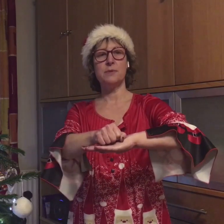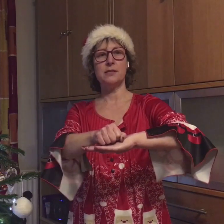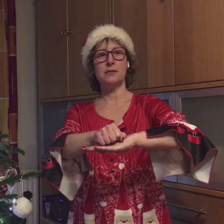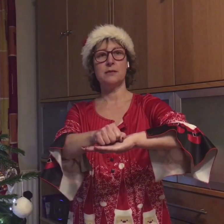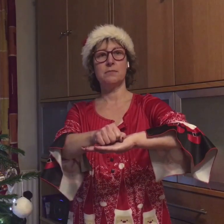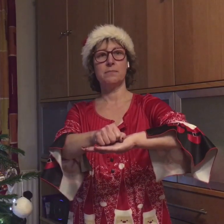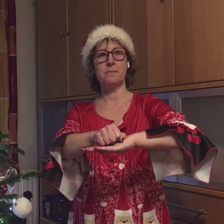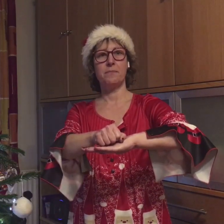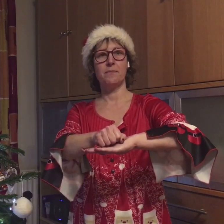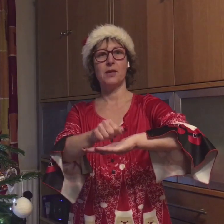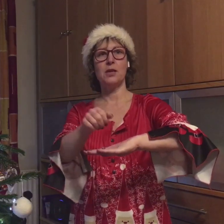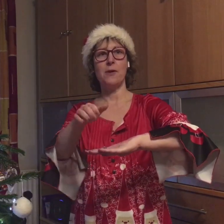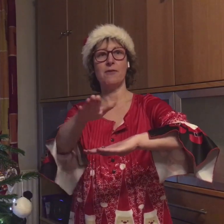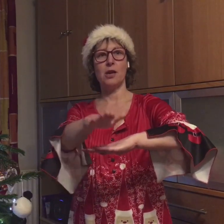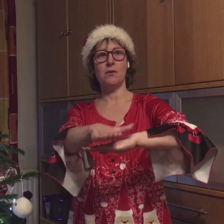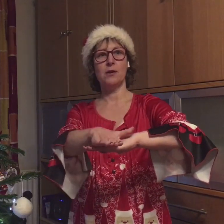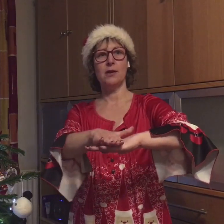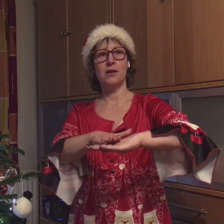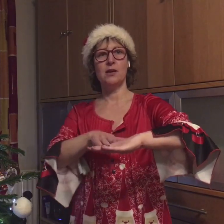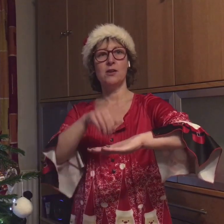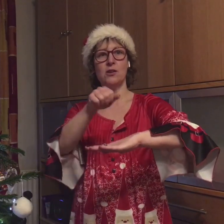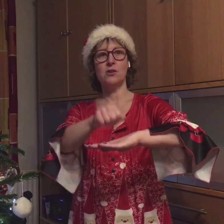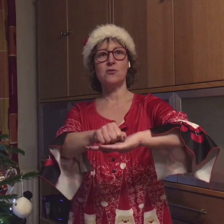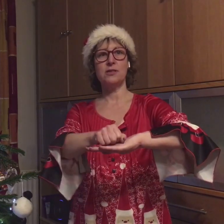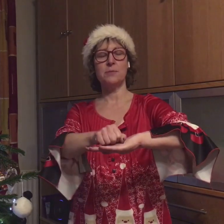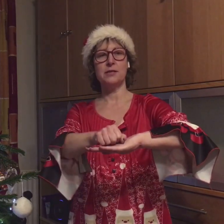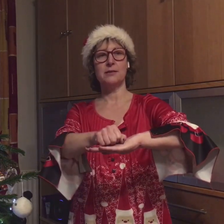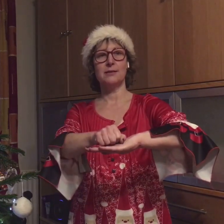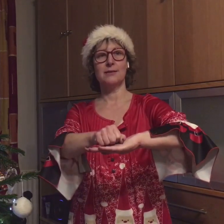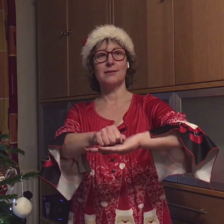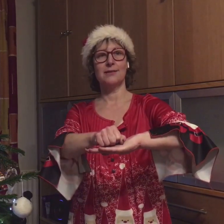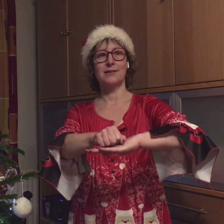Christmas. You have a go. Christmas.